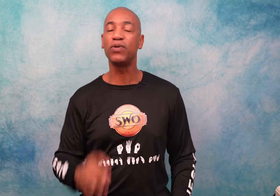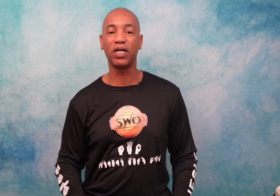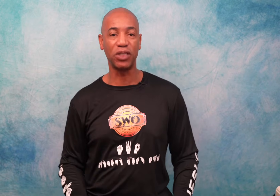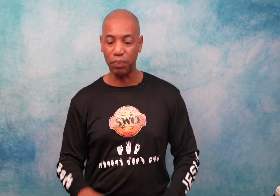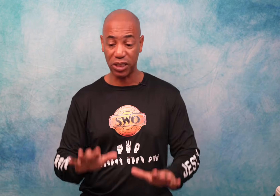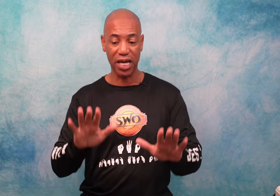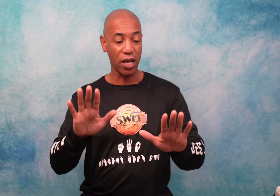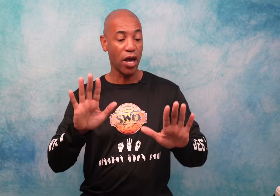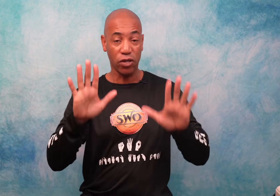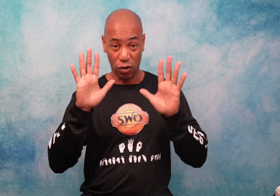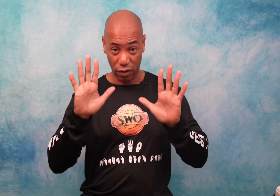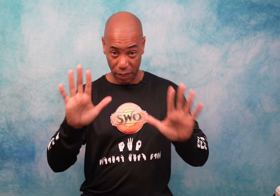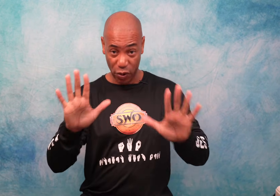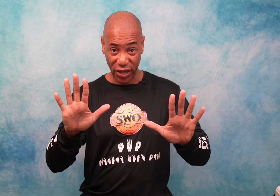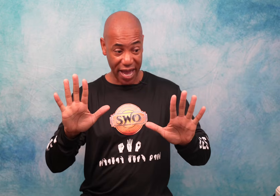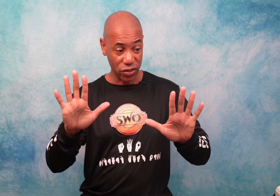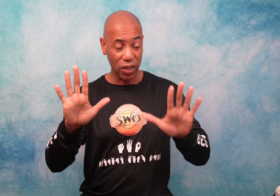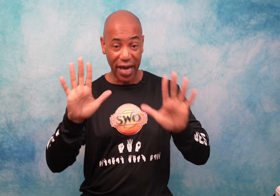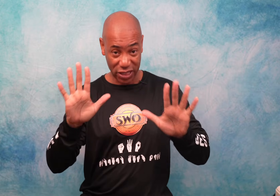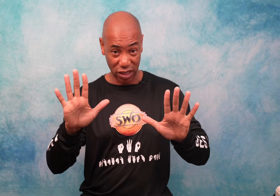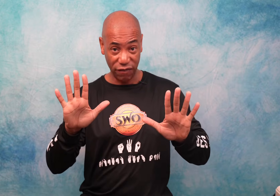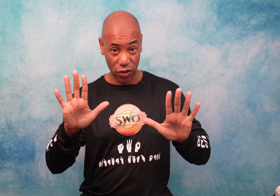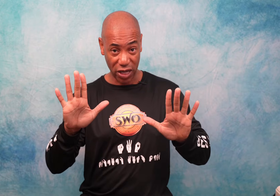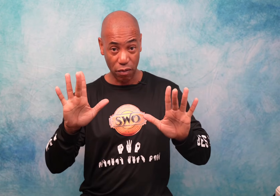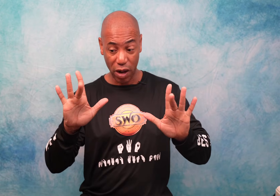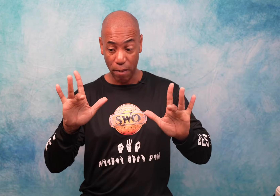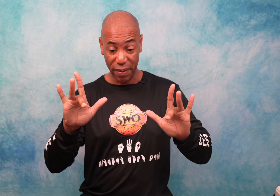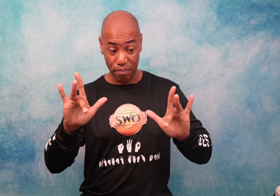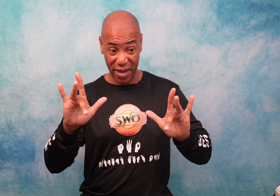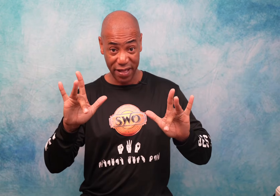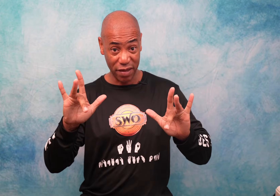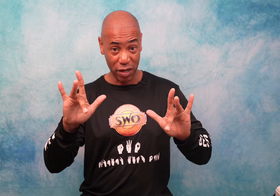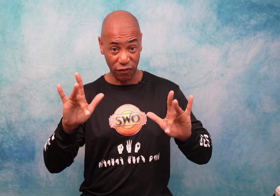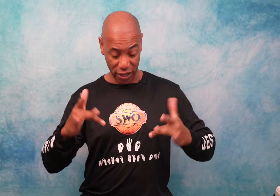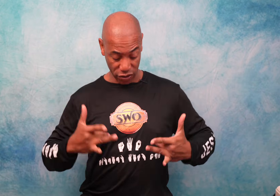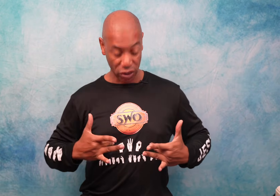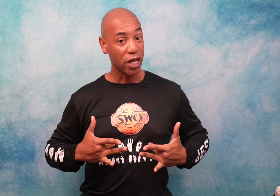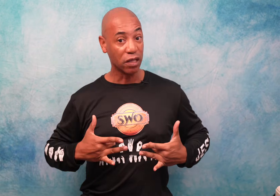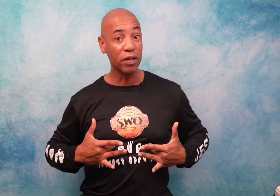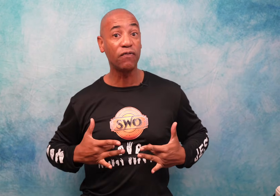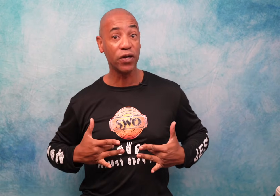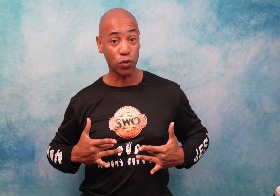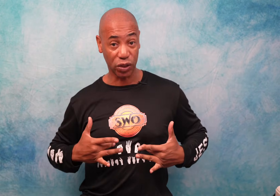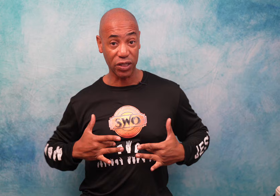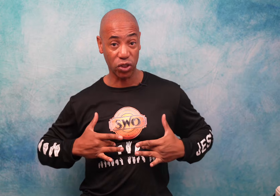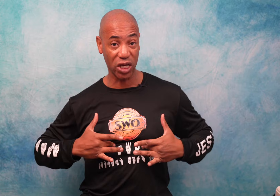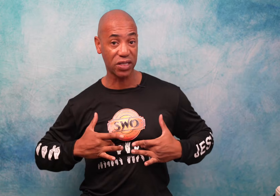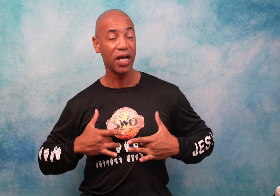up, simply take your both hands, extend the fingers out, but bend the middle fingers. The middle fingers will touch the chest and